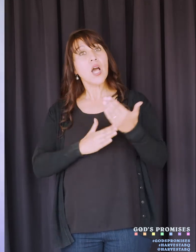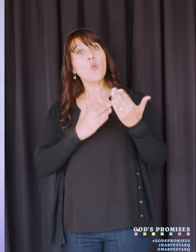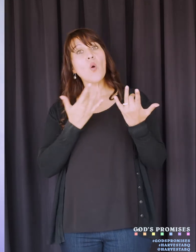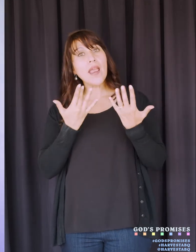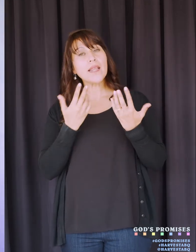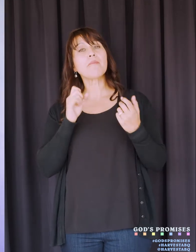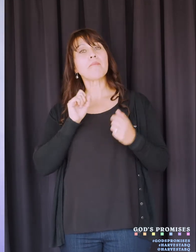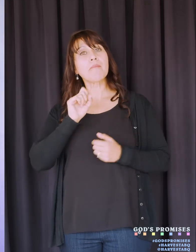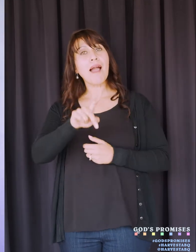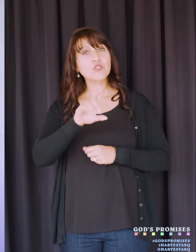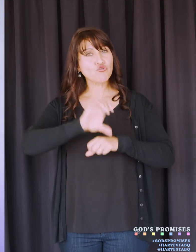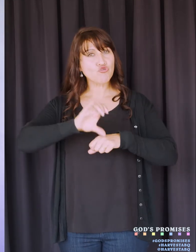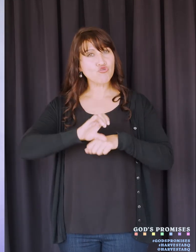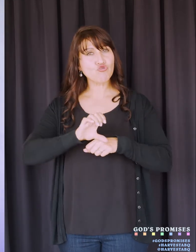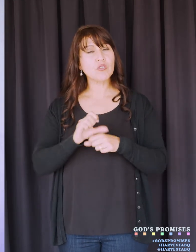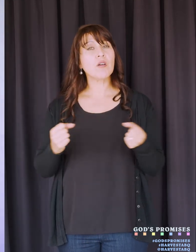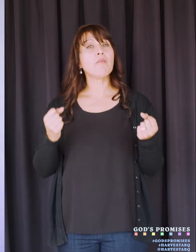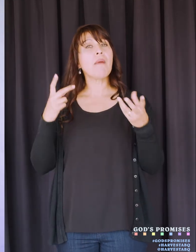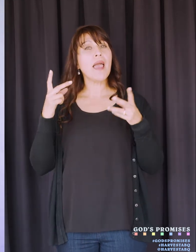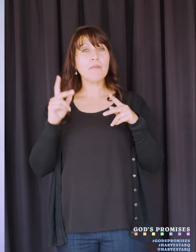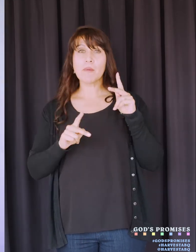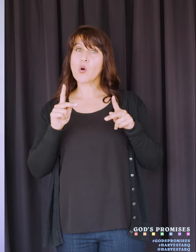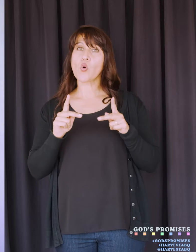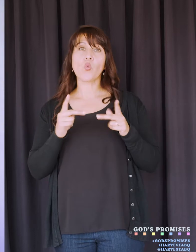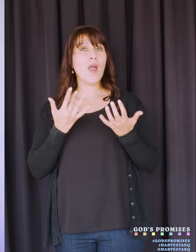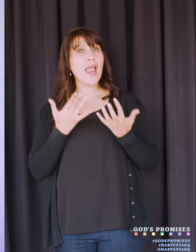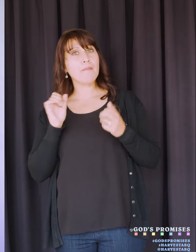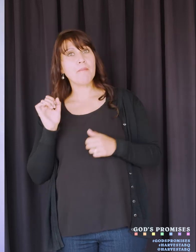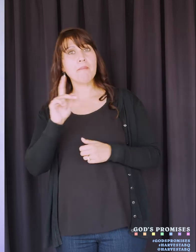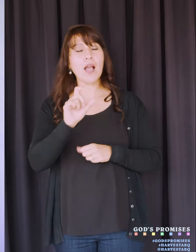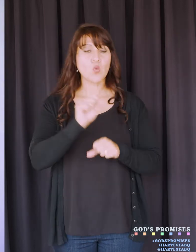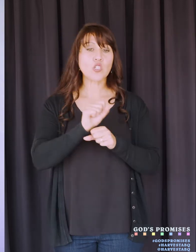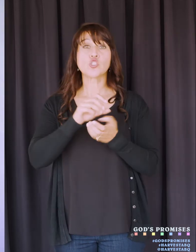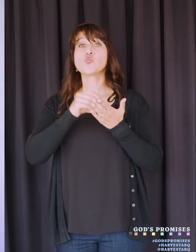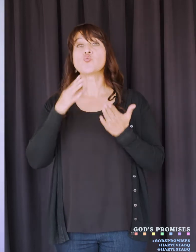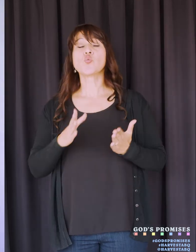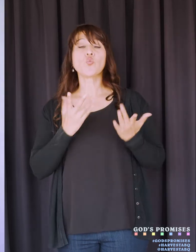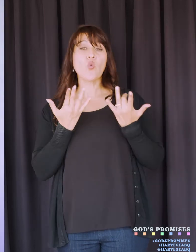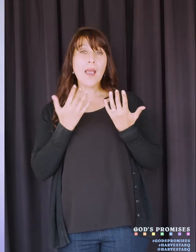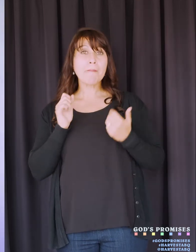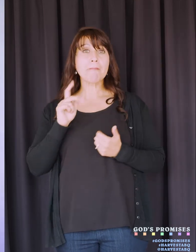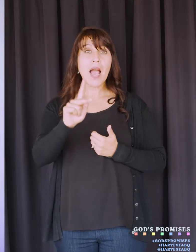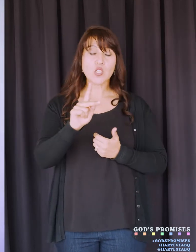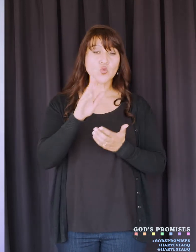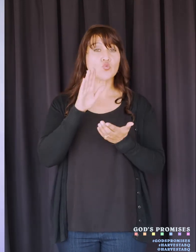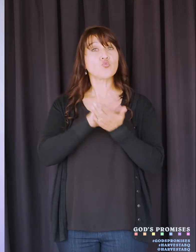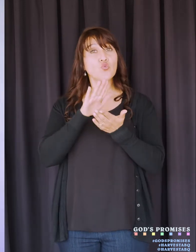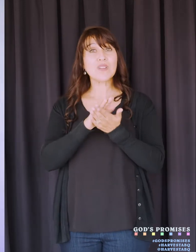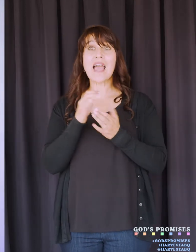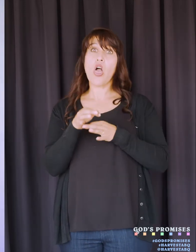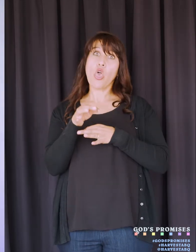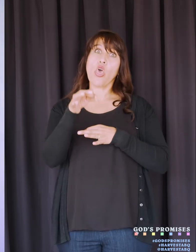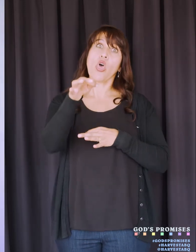back to church. Many of you are waiting to go back to work. Students are waiting to go back to school, and now that's been pushed back